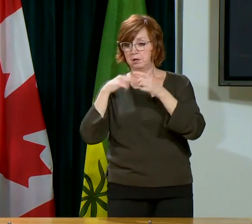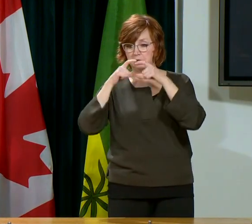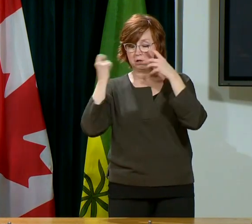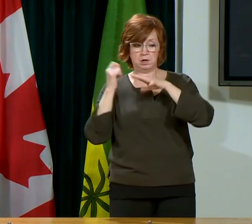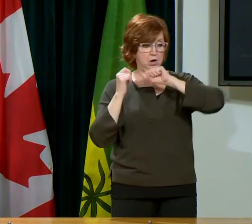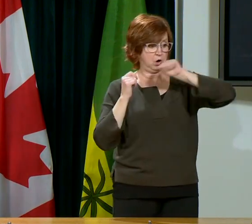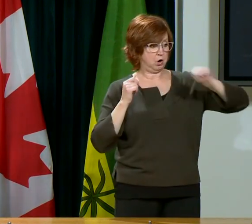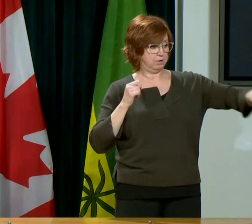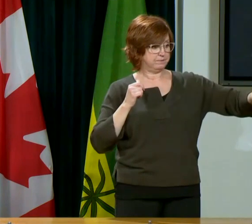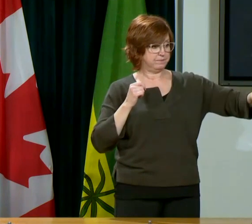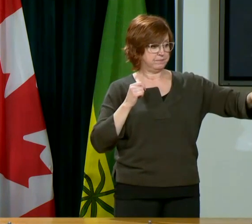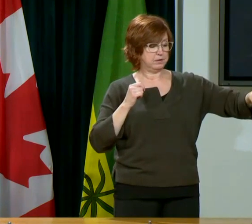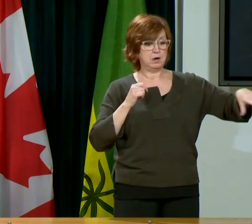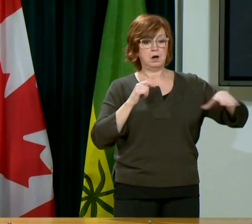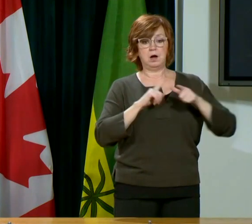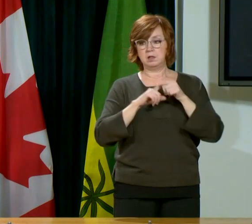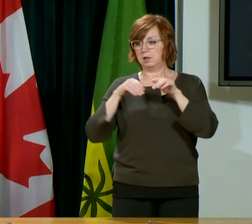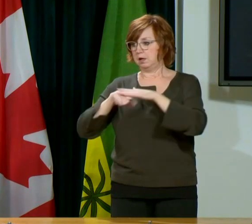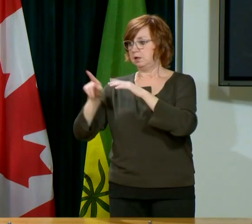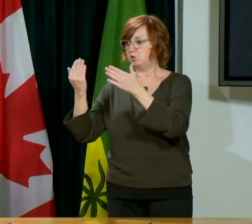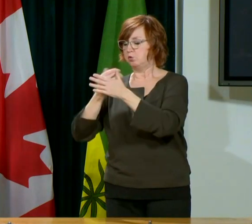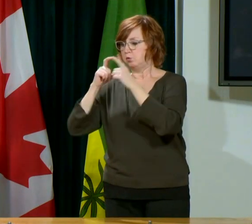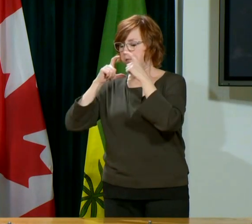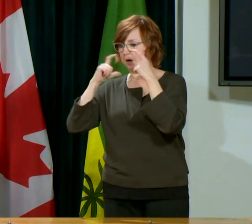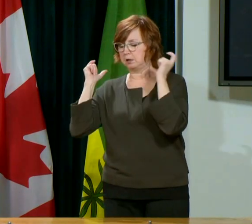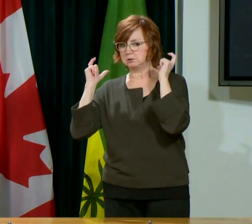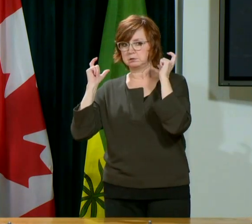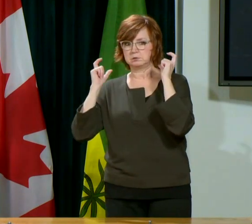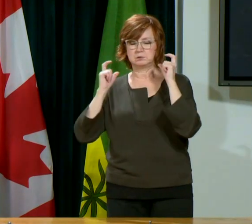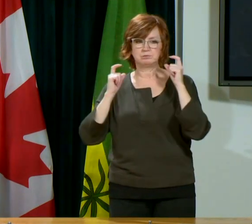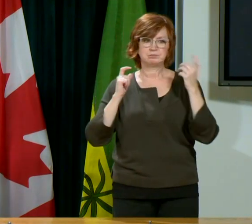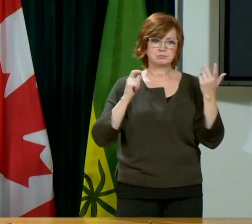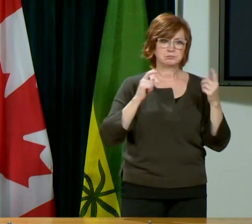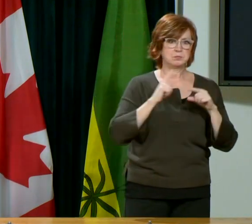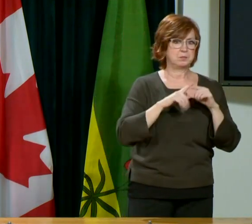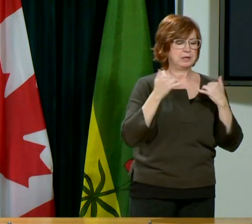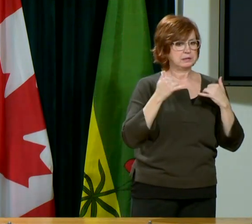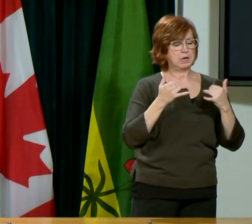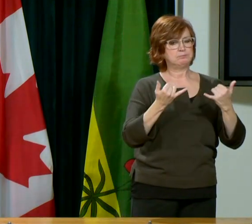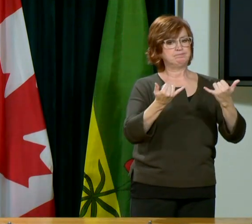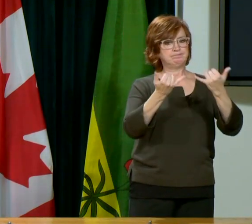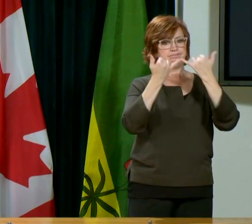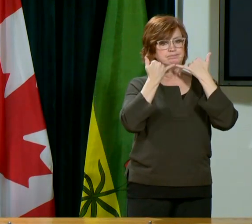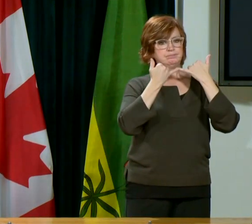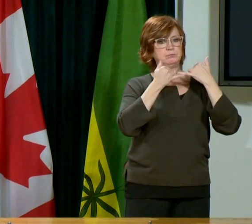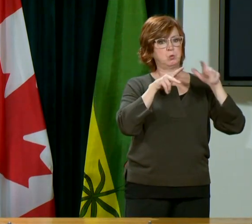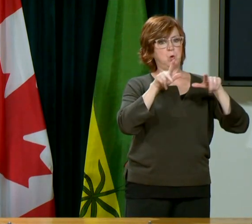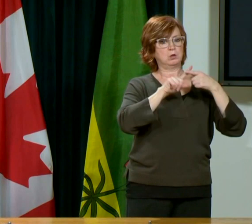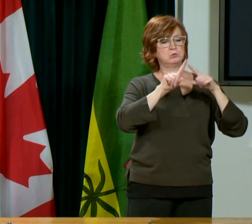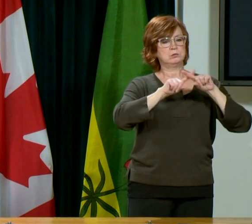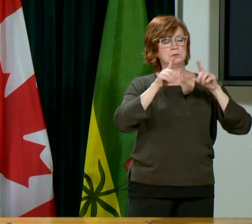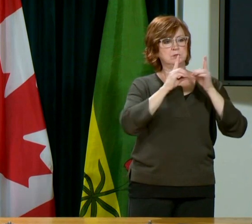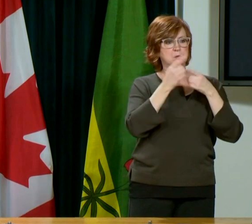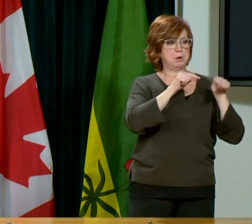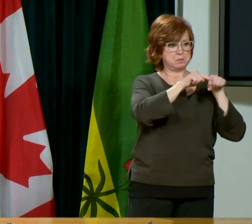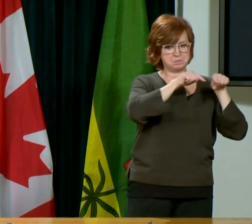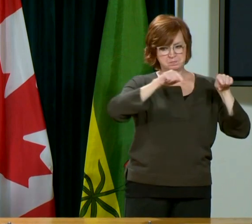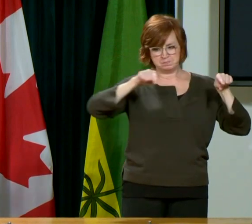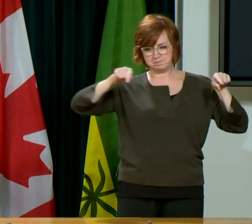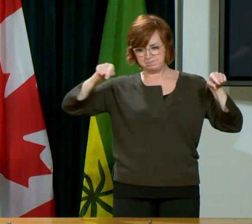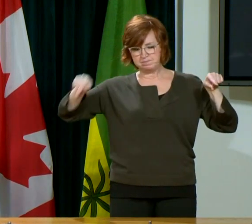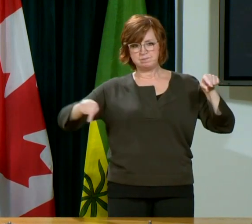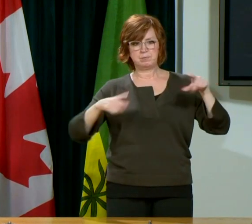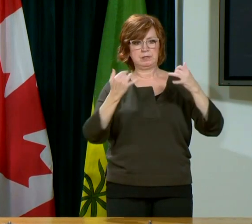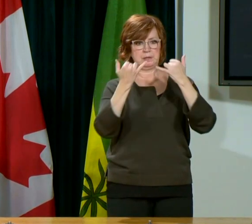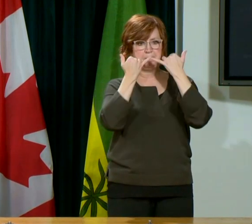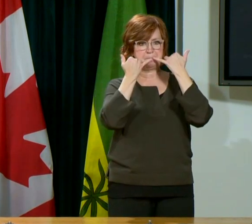we do have enough masks to provide that, not just for ourselves, but for our affiliates and other partners, and we will be doing